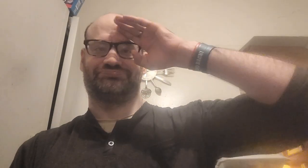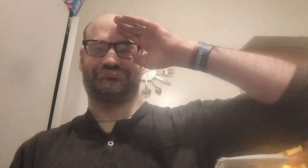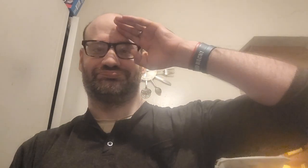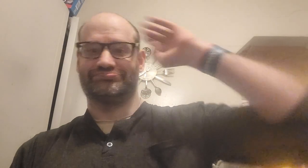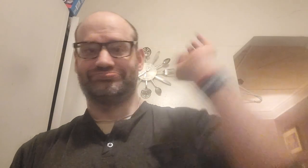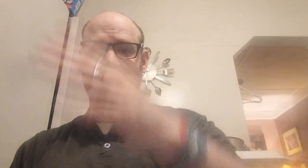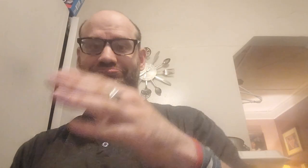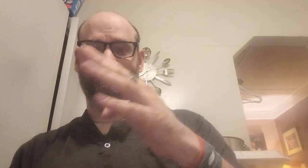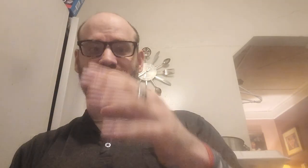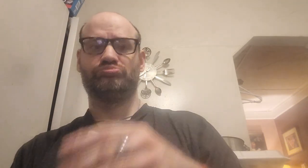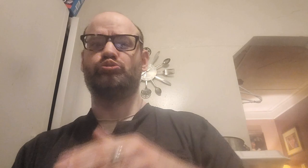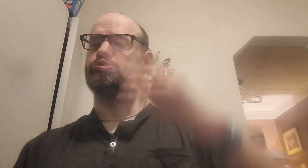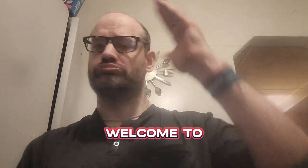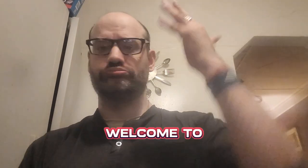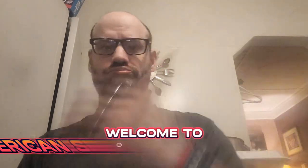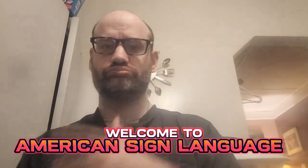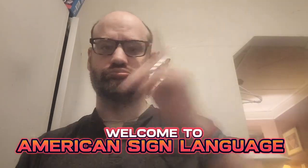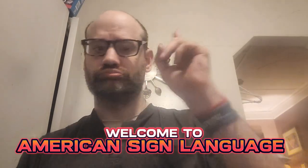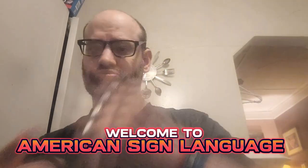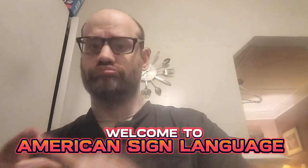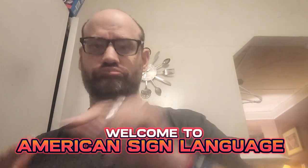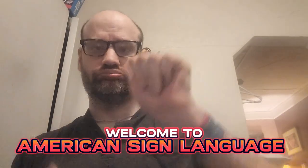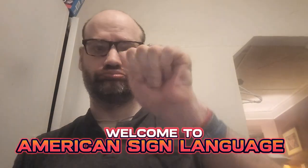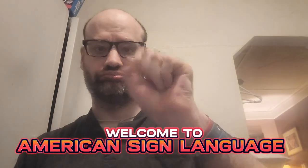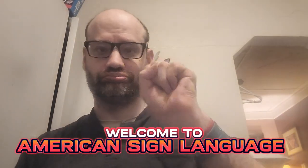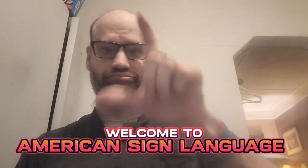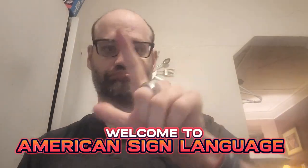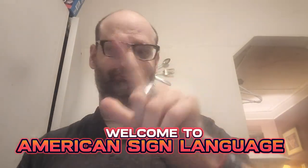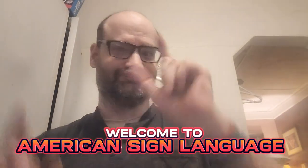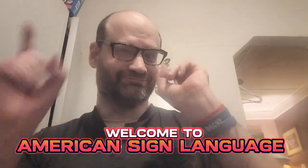Hello. Welcome to American Sign Language.